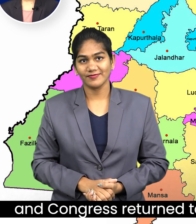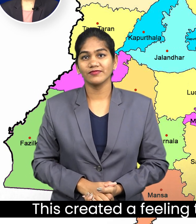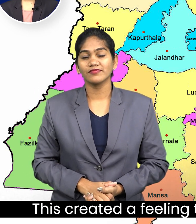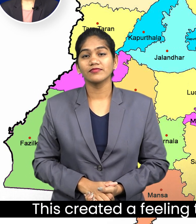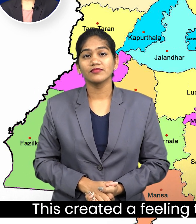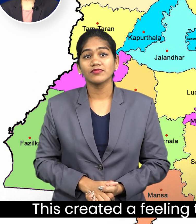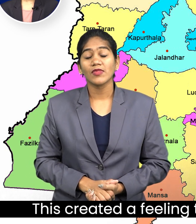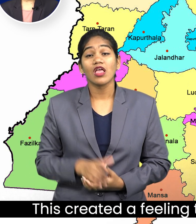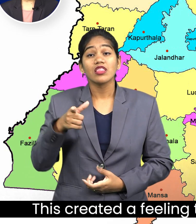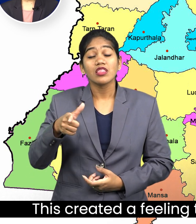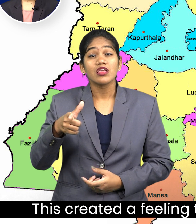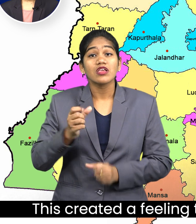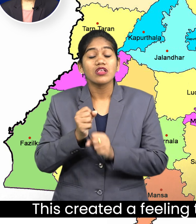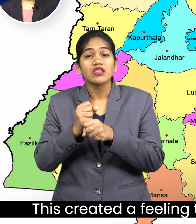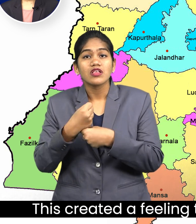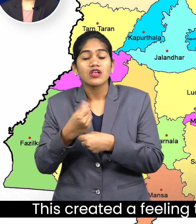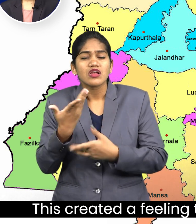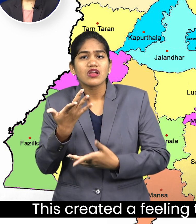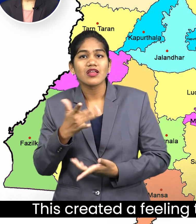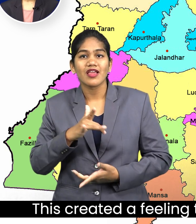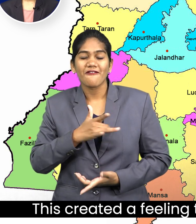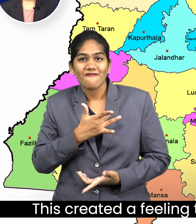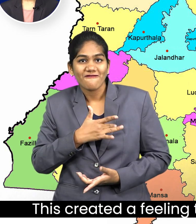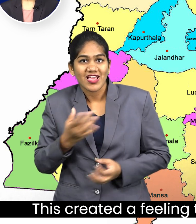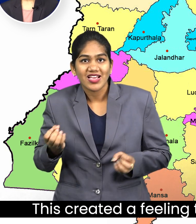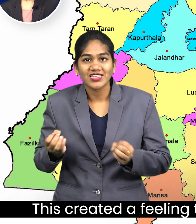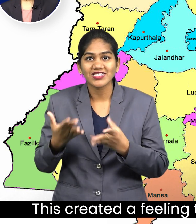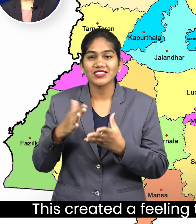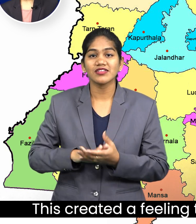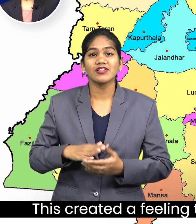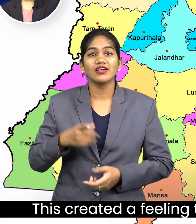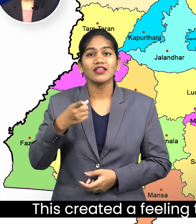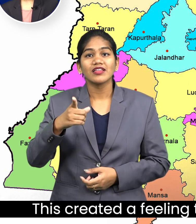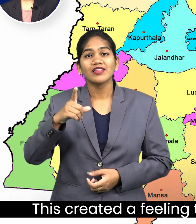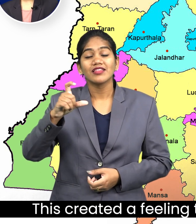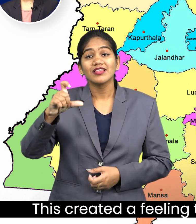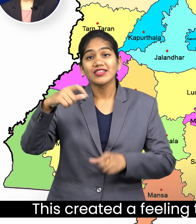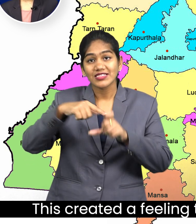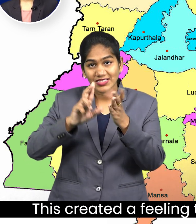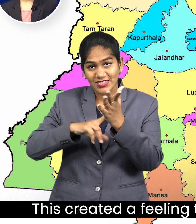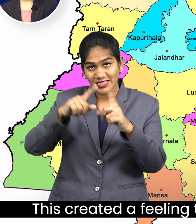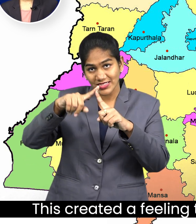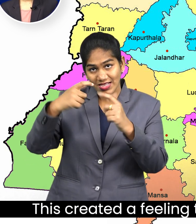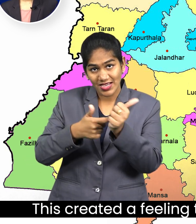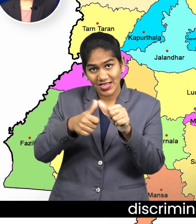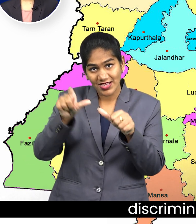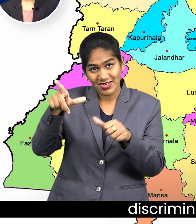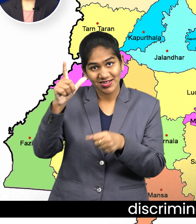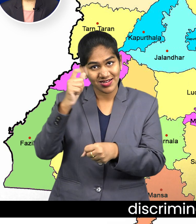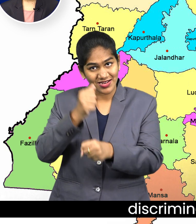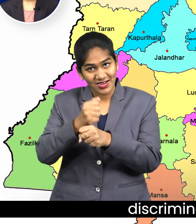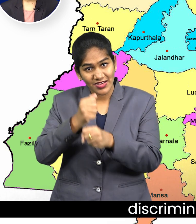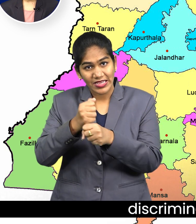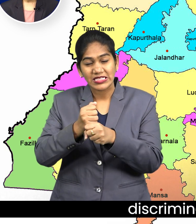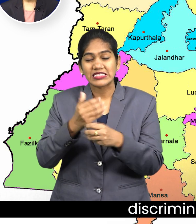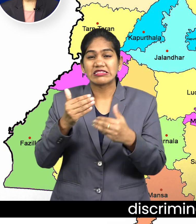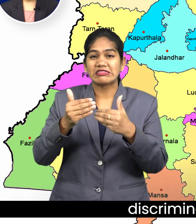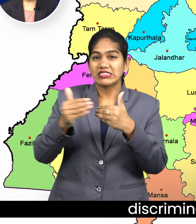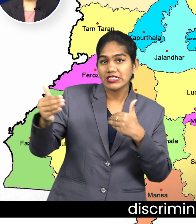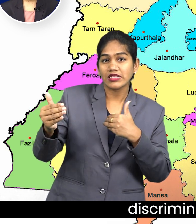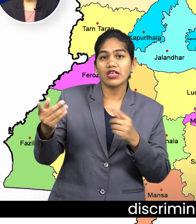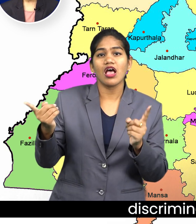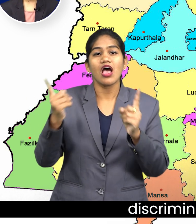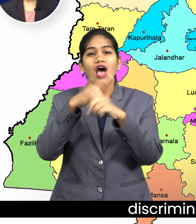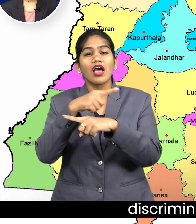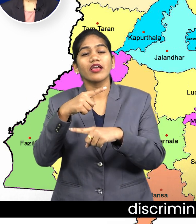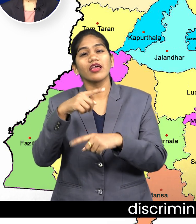This created a feeling that the central government was discriminating against